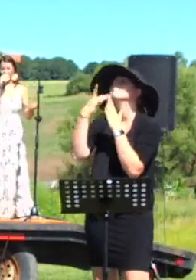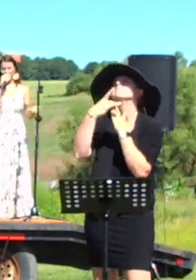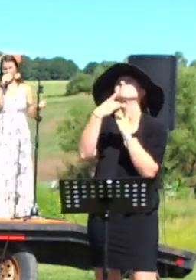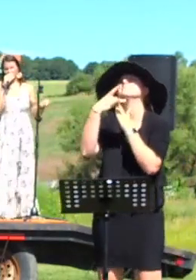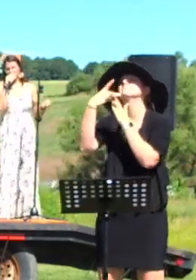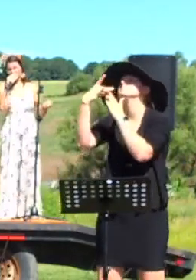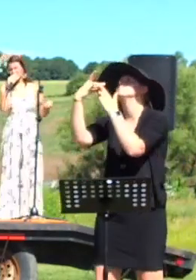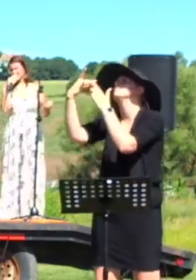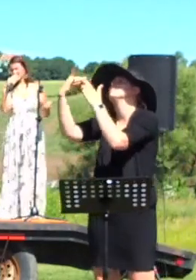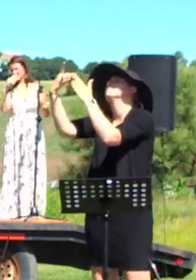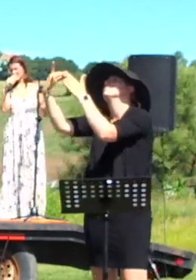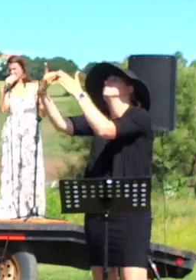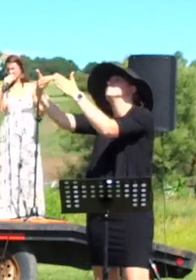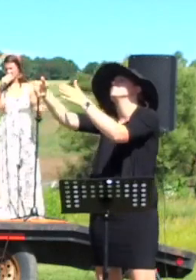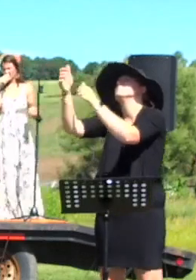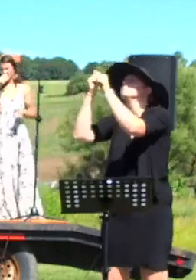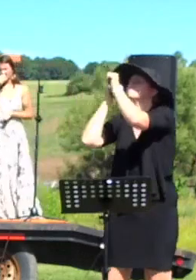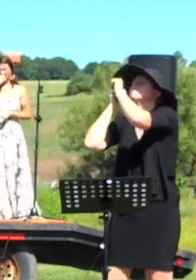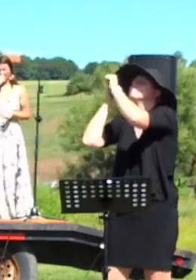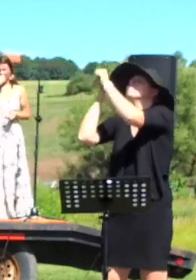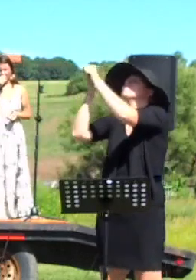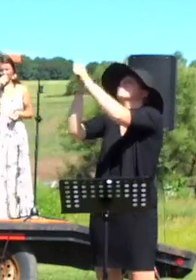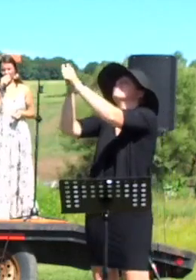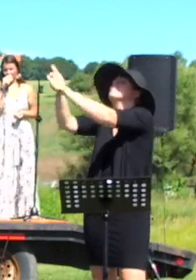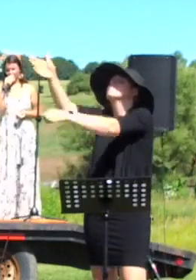Will you lead me,